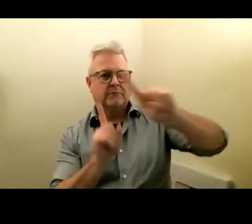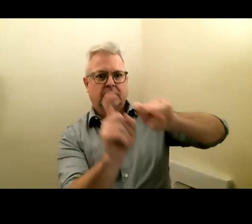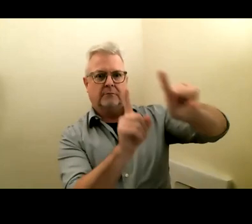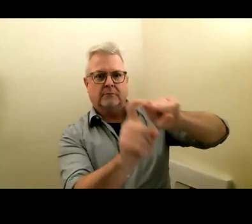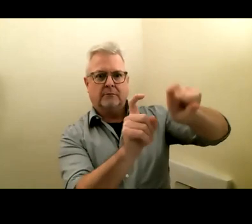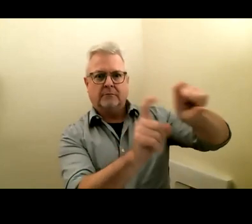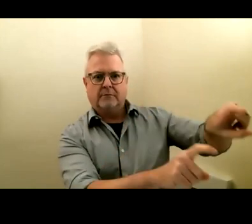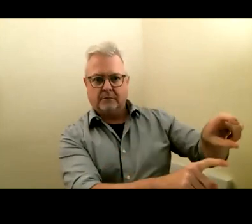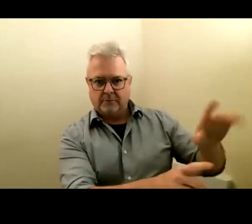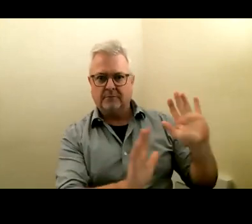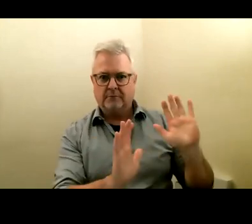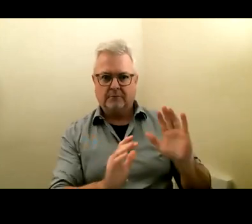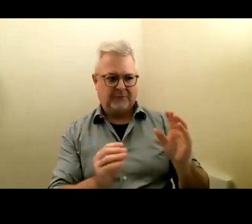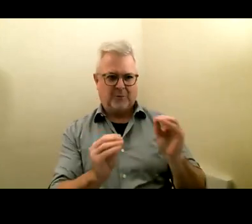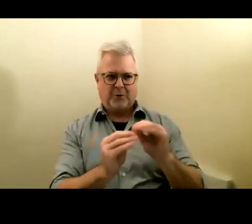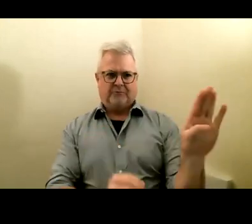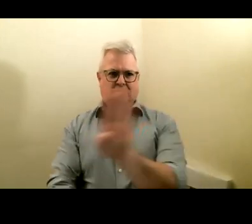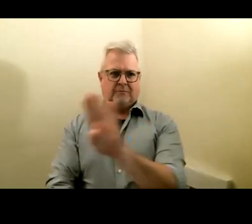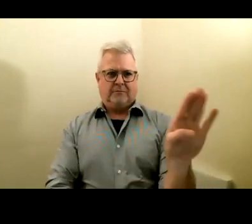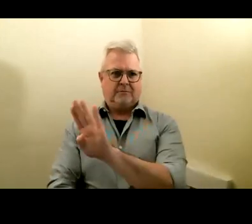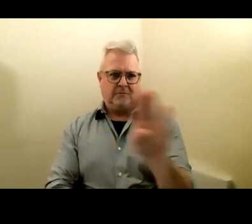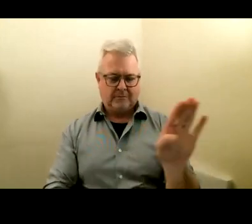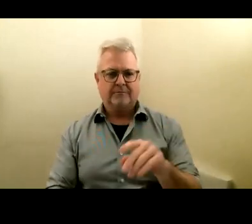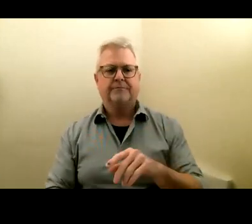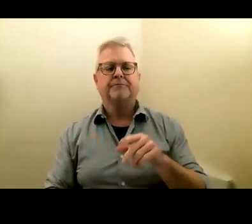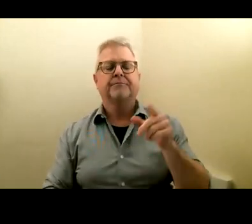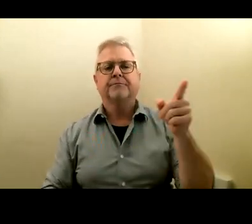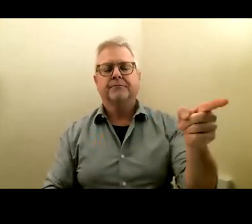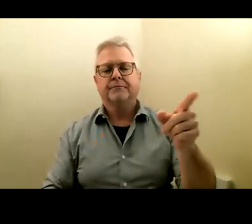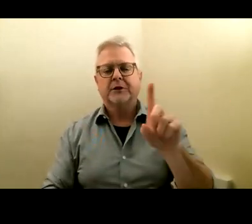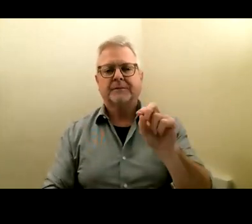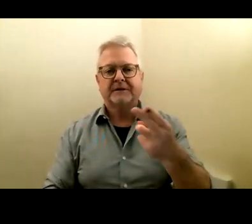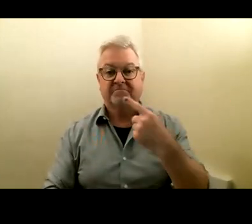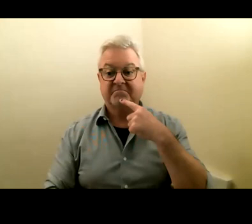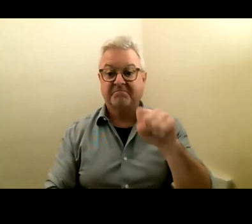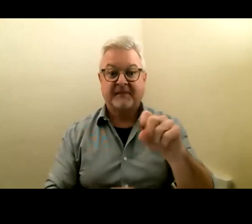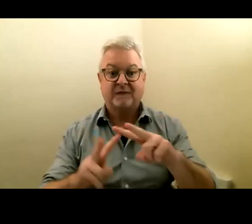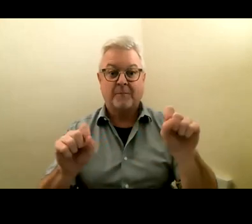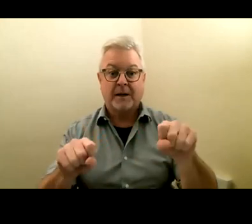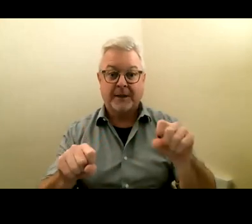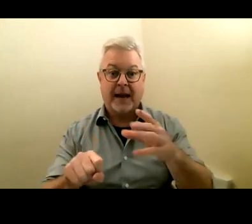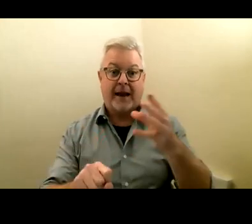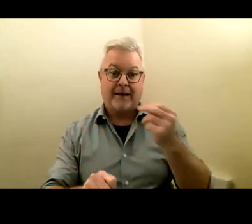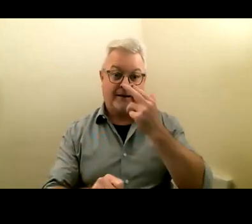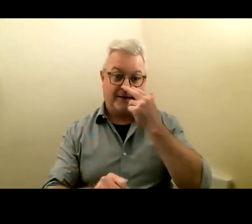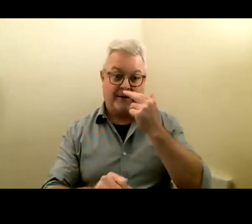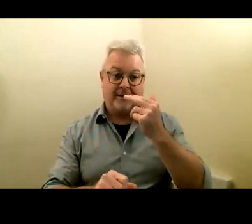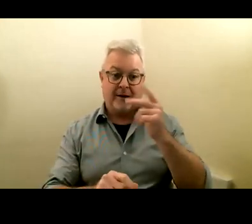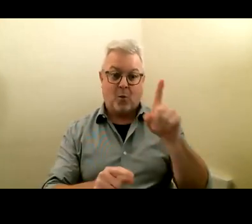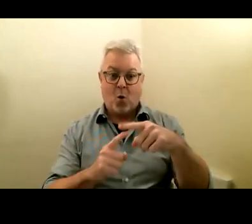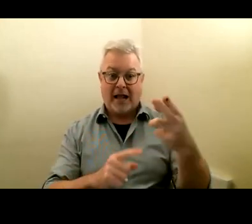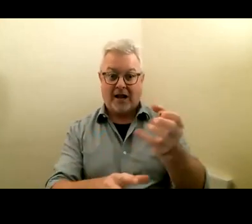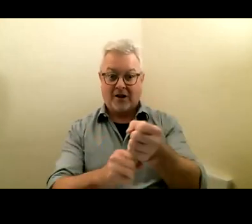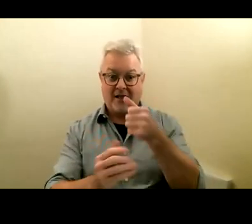and allowing him to present and allowing the deaf and hard of hearing community to ask correct questions directly to him. He said it was